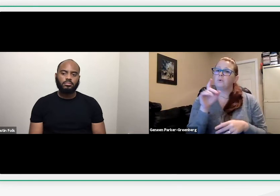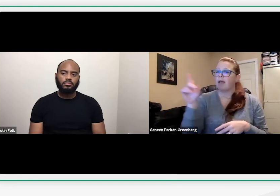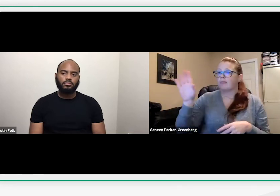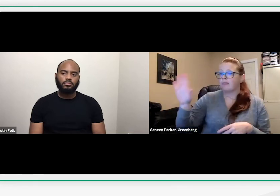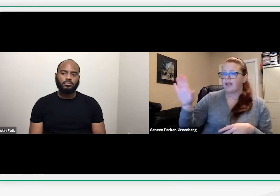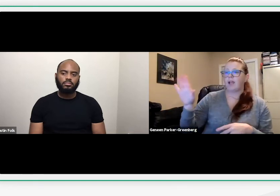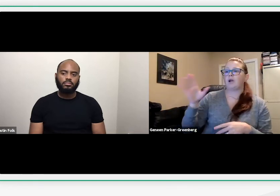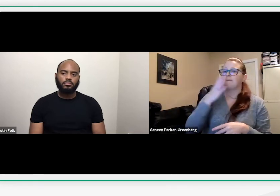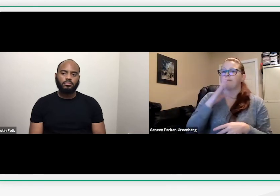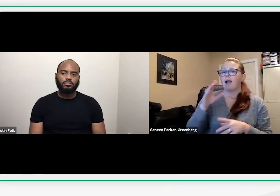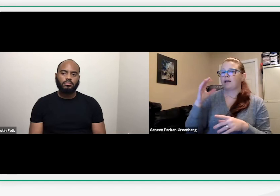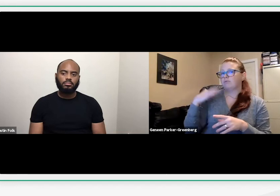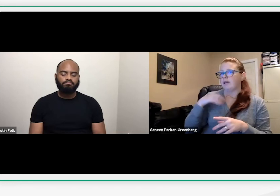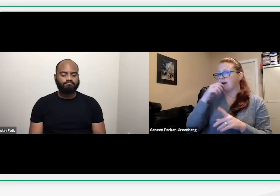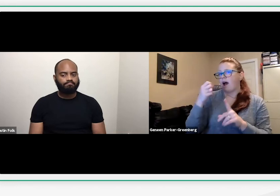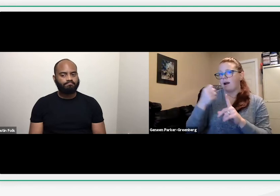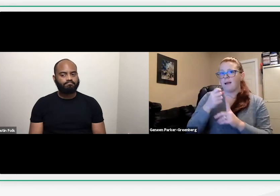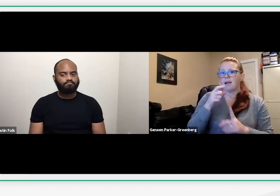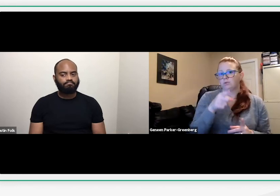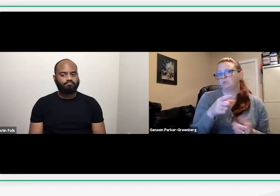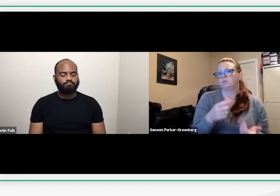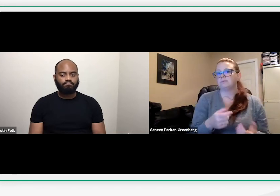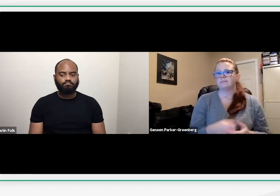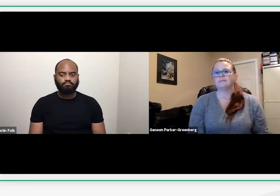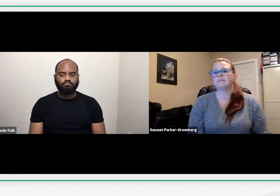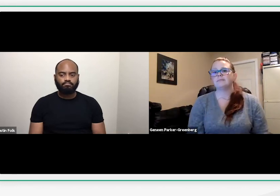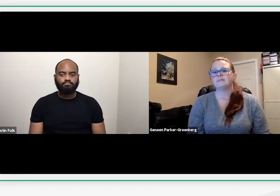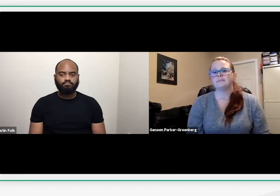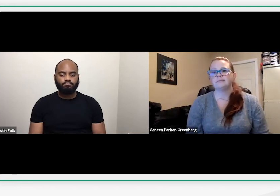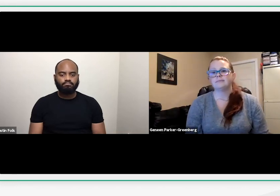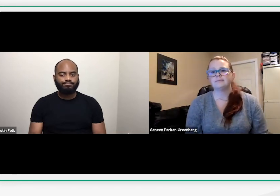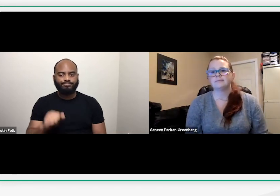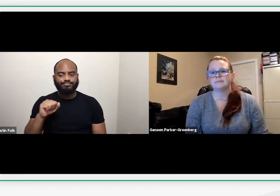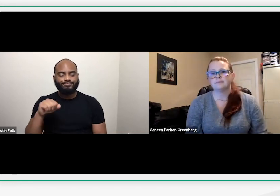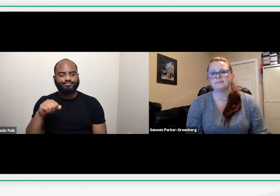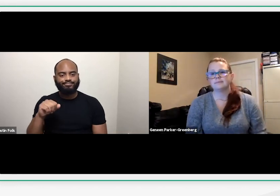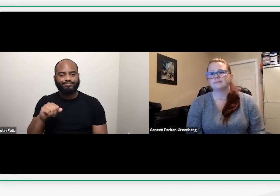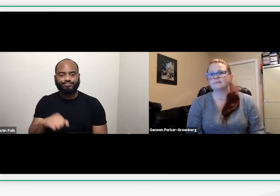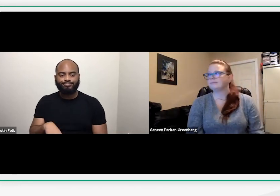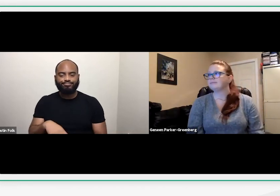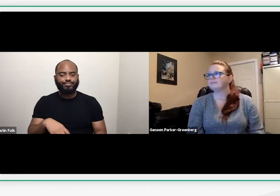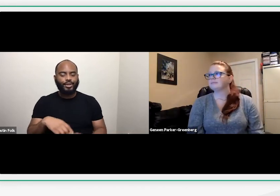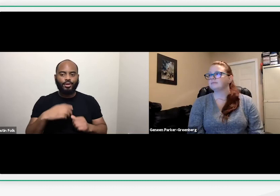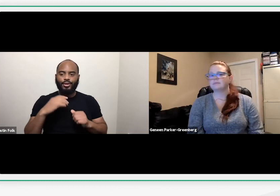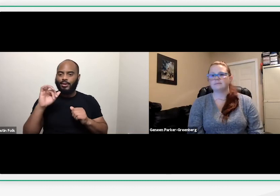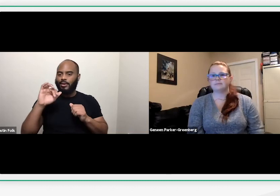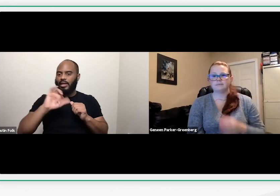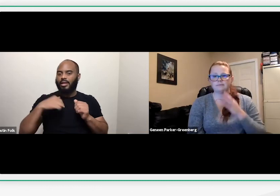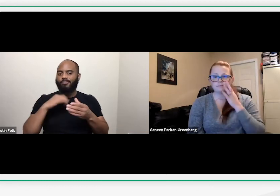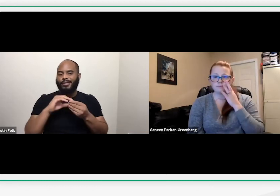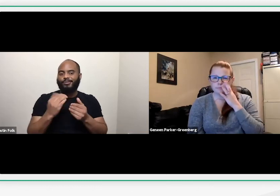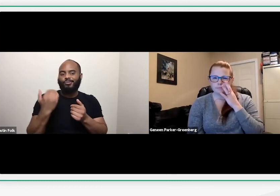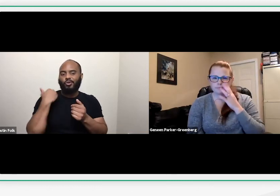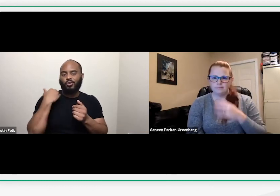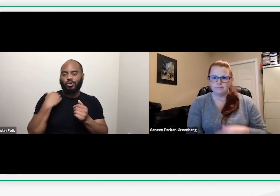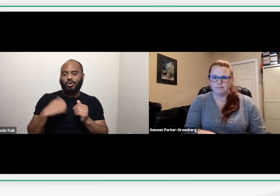as Justin said, you have to be careful in signing up for these credit cards that you won't have a negative